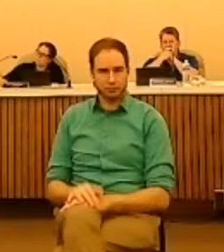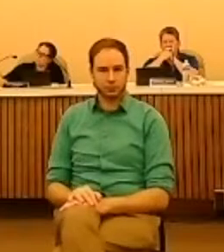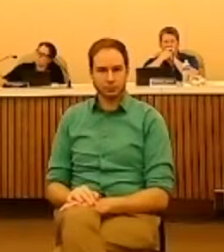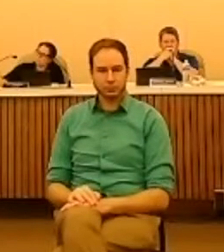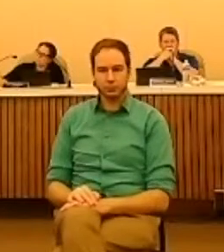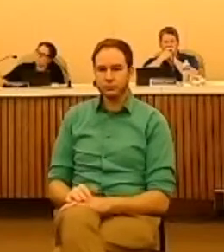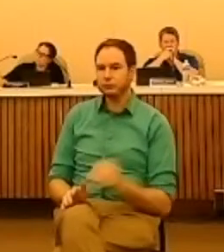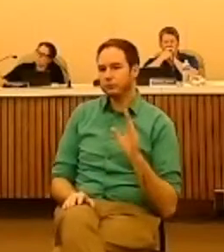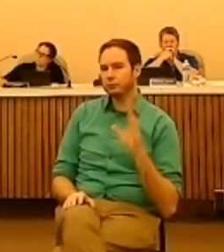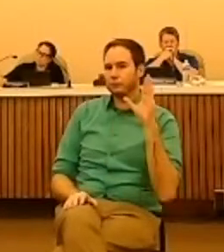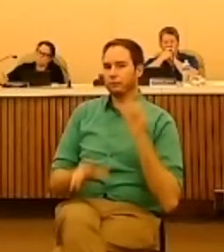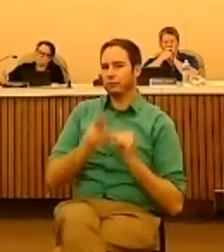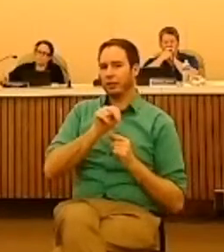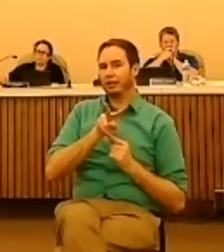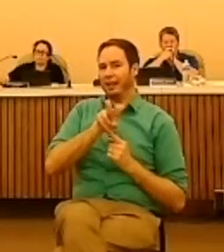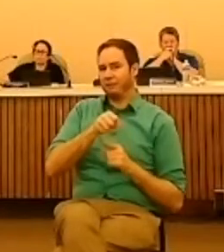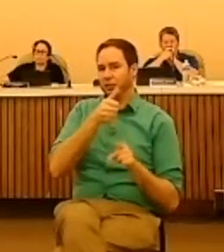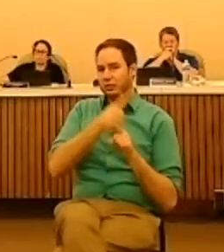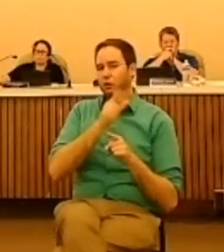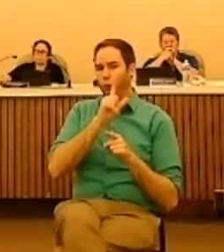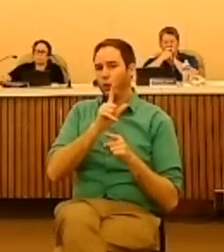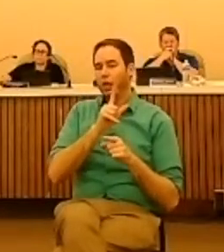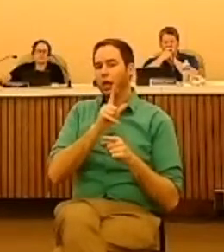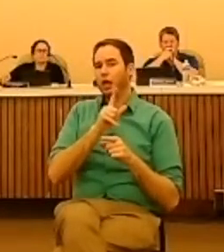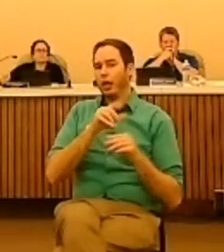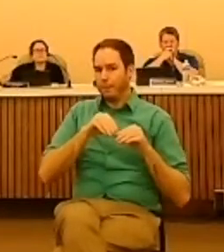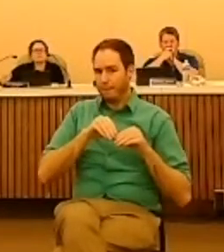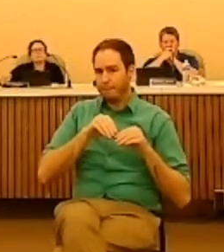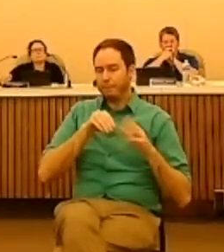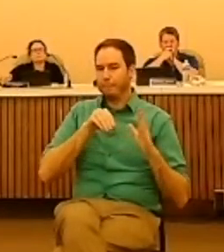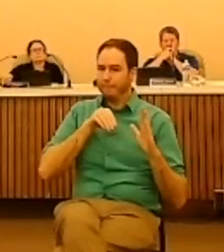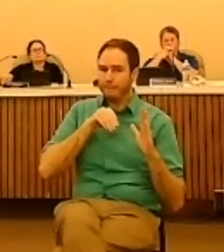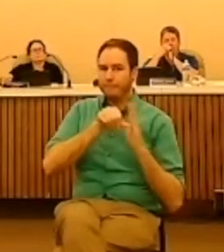Is Nevins Road getting paved?